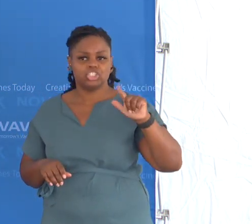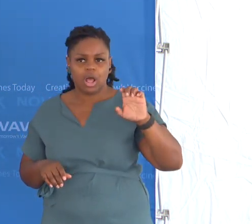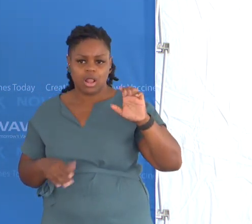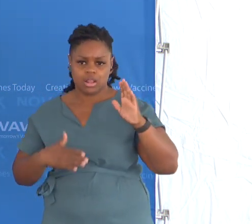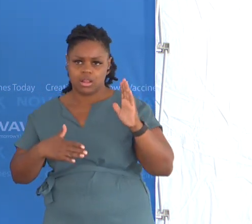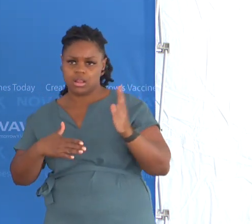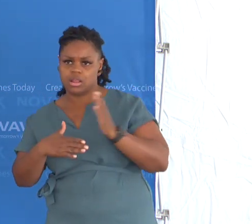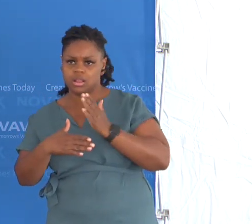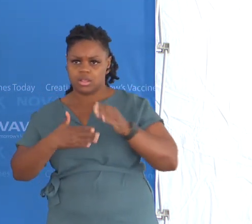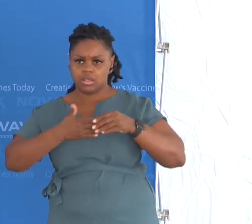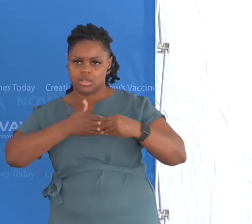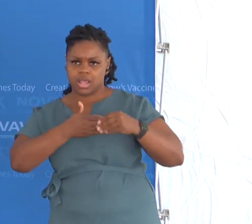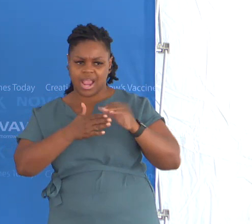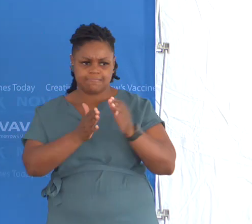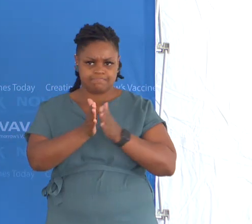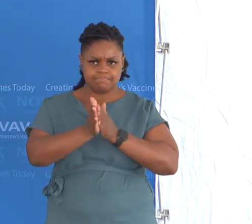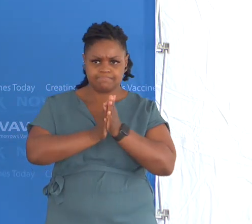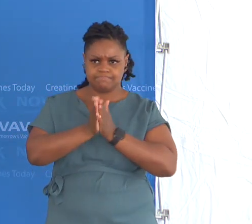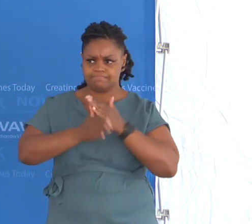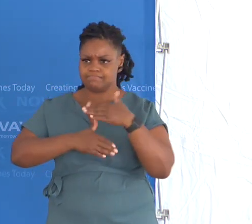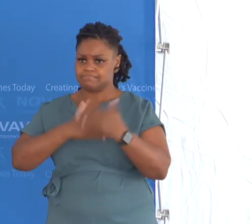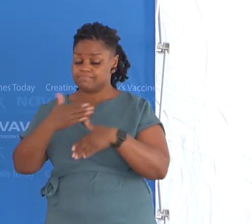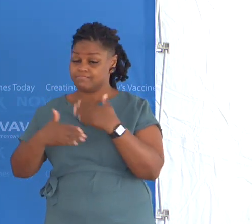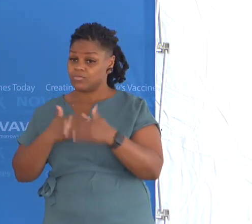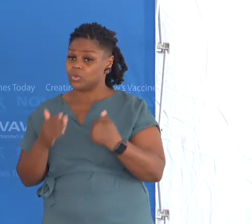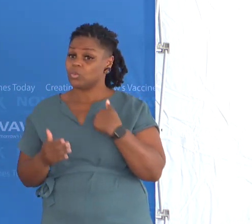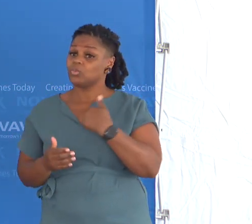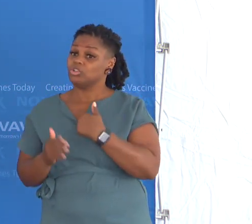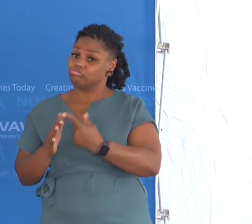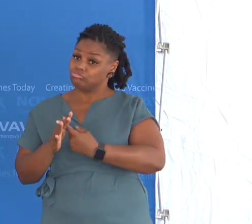We started